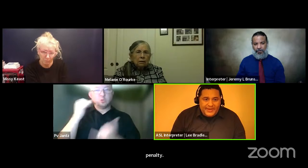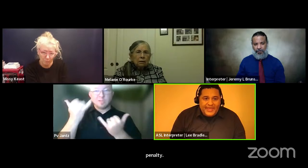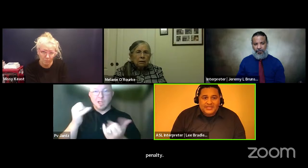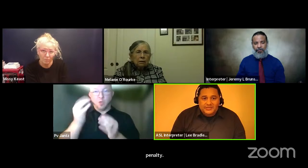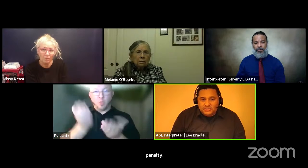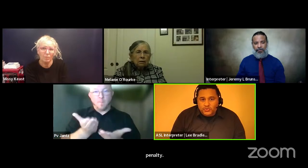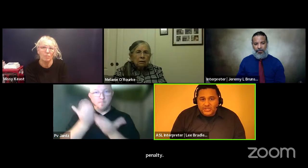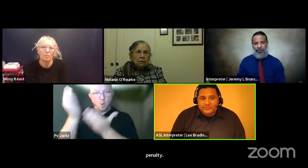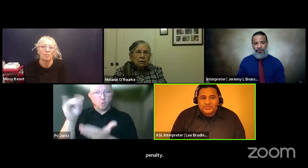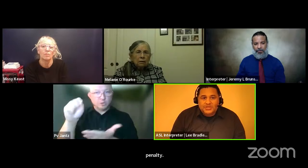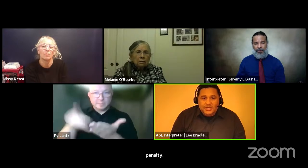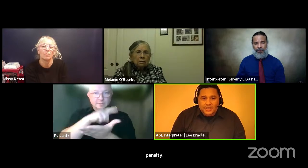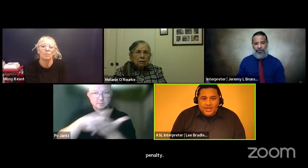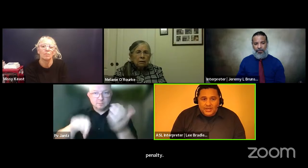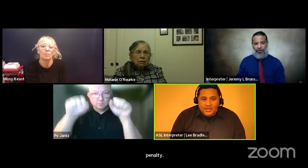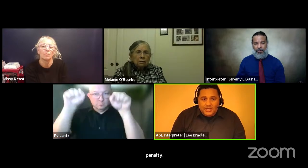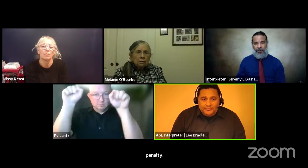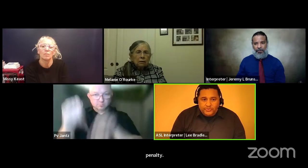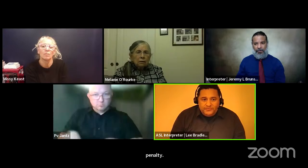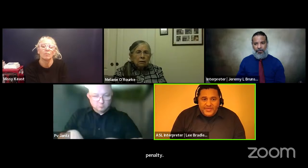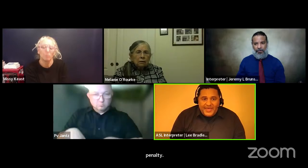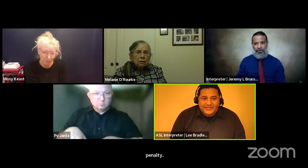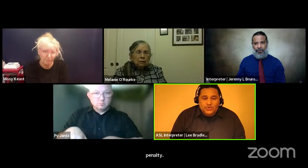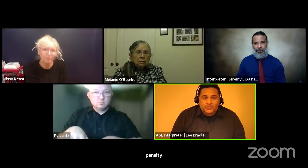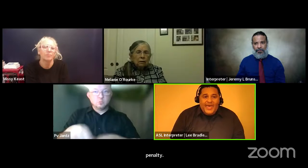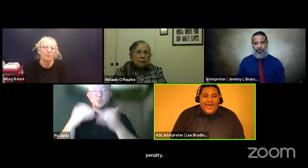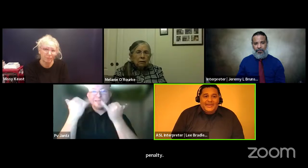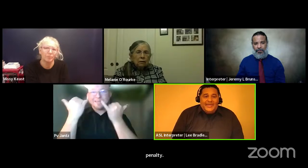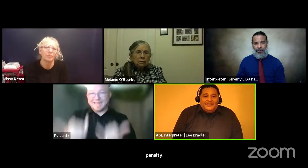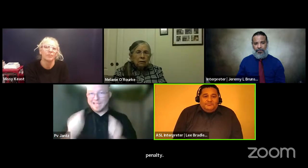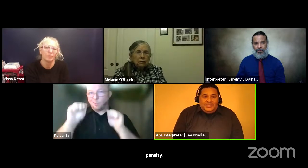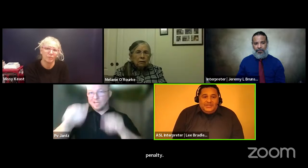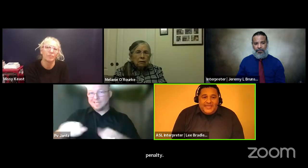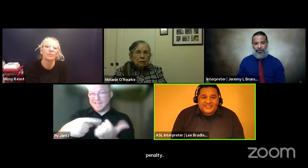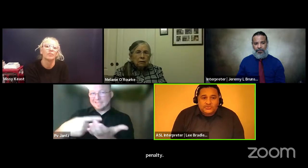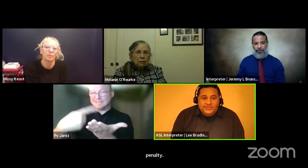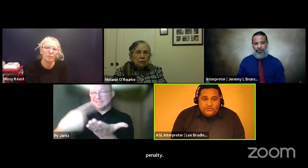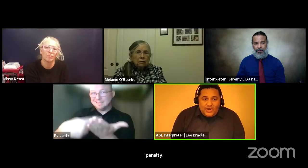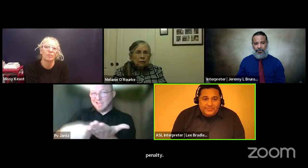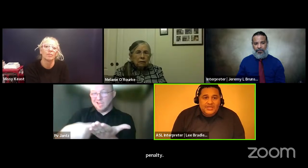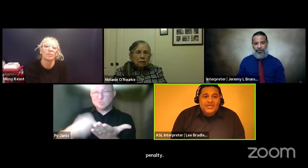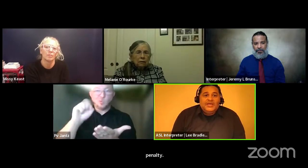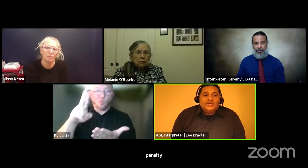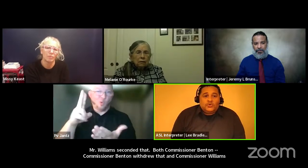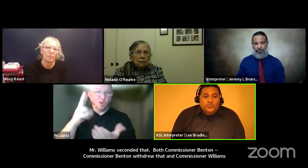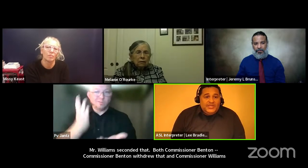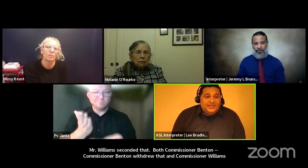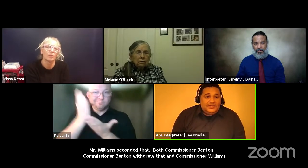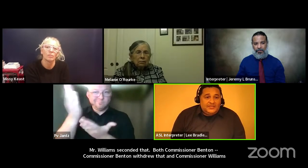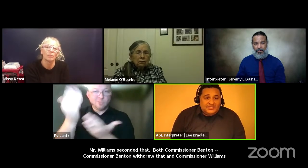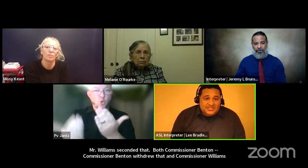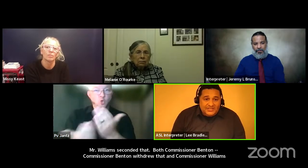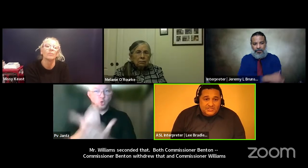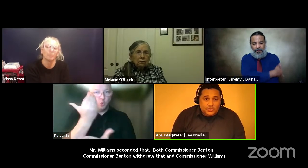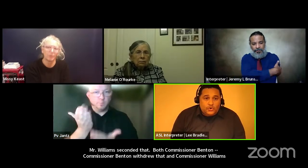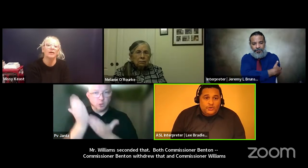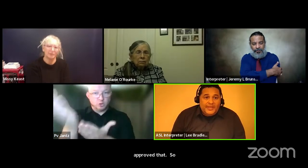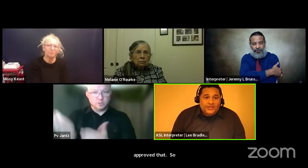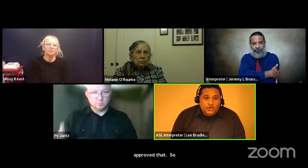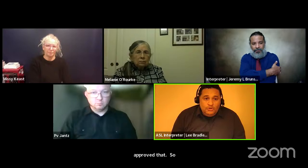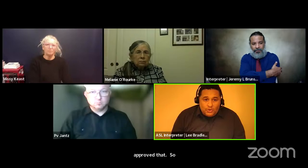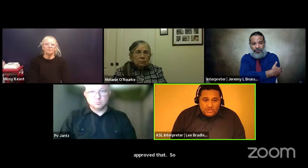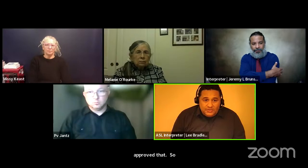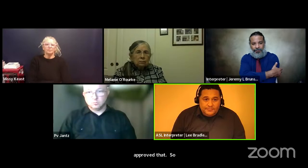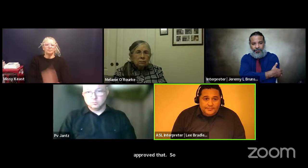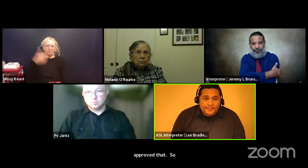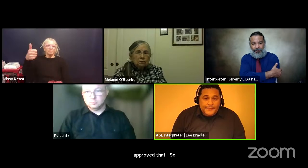withdrew that, and Commissioner Williams approved that. So that has been canceled and dropped. So we can discuss or make a